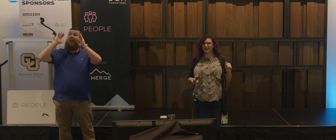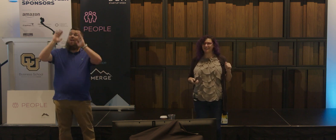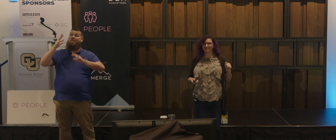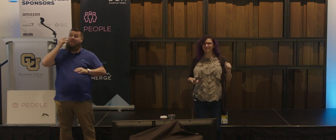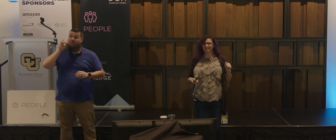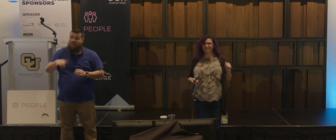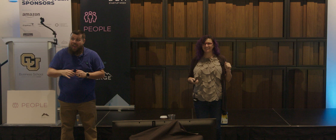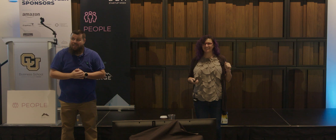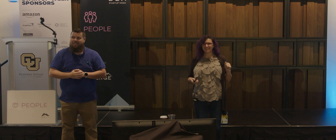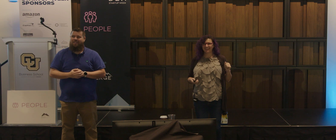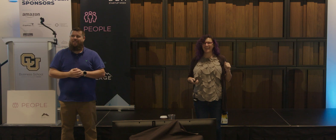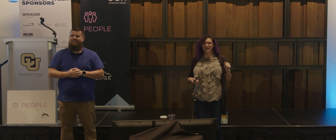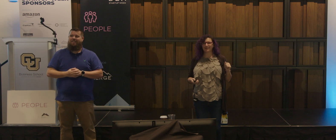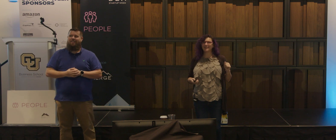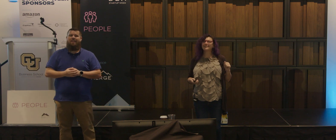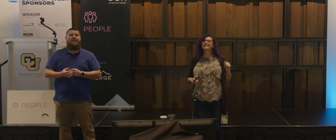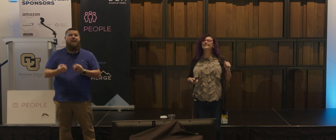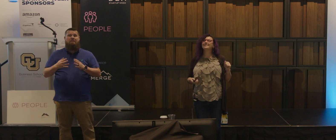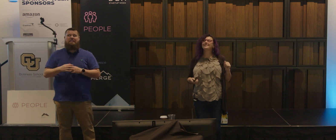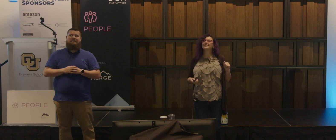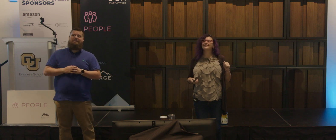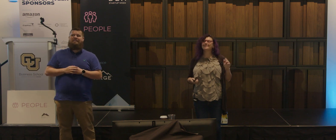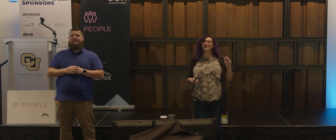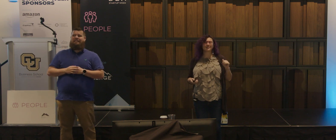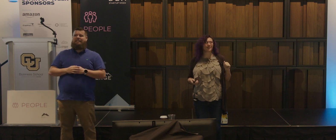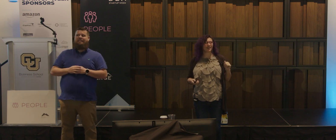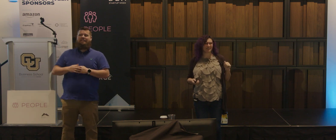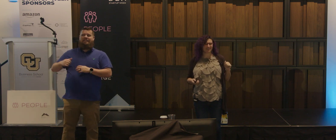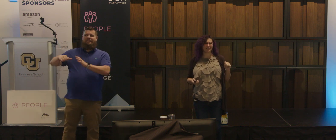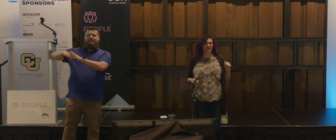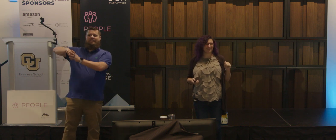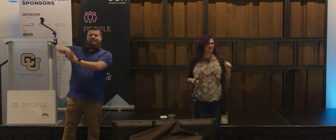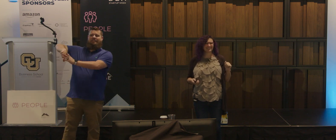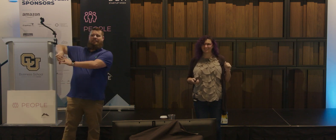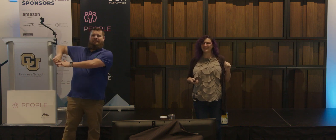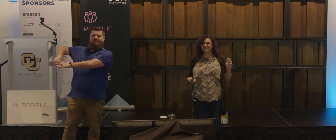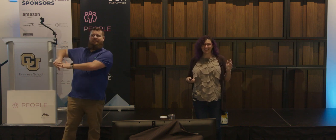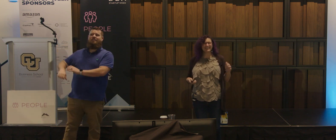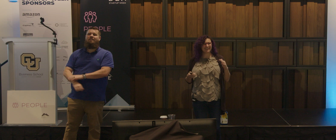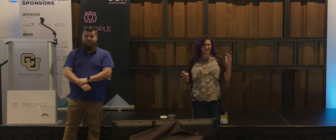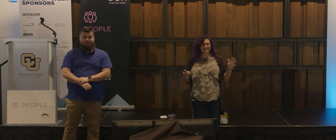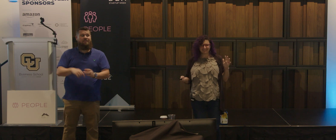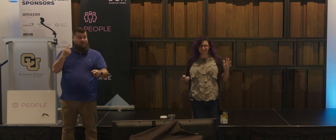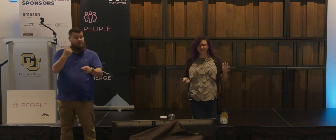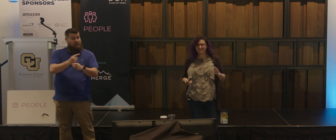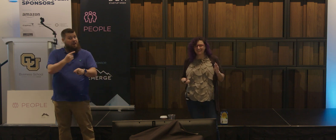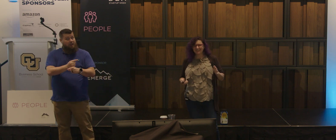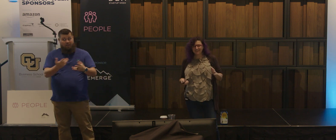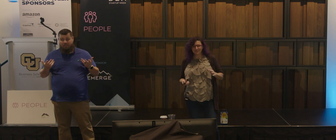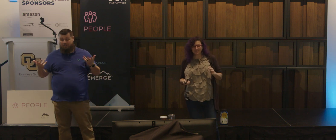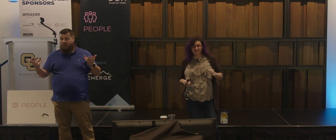experience with that? And how many were like, that was a little rough after a while, right? Like, you